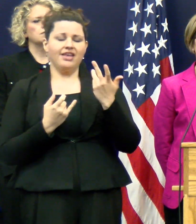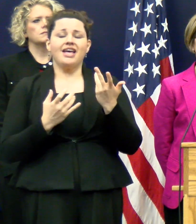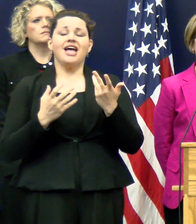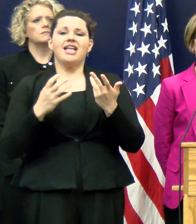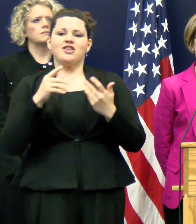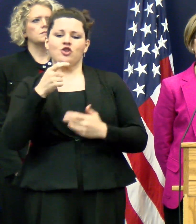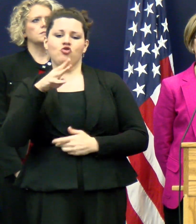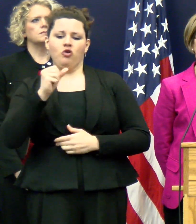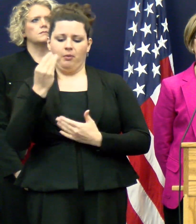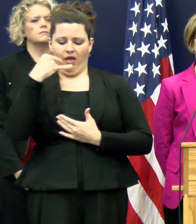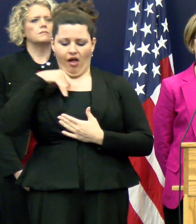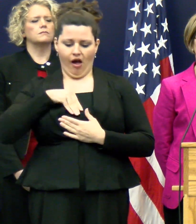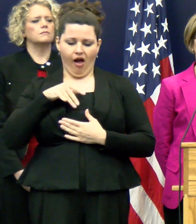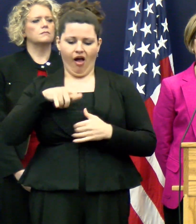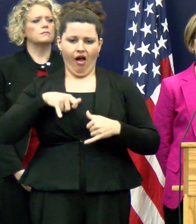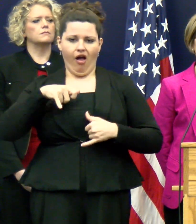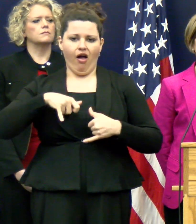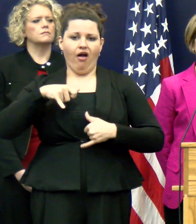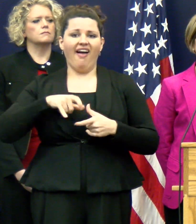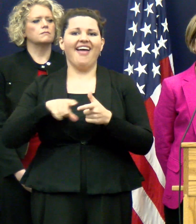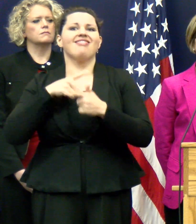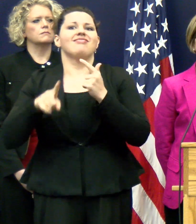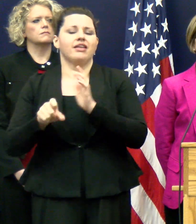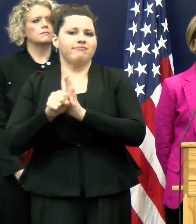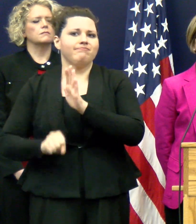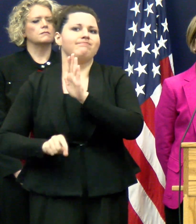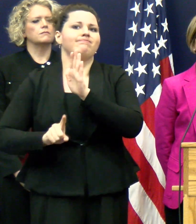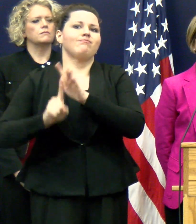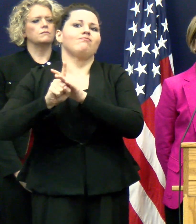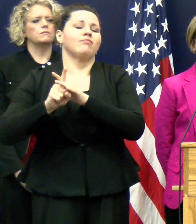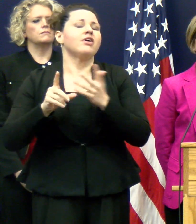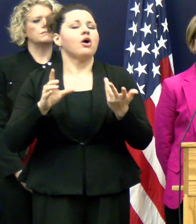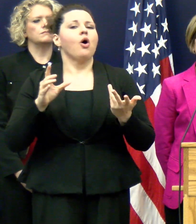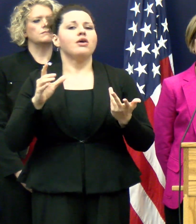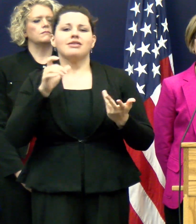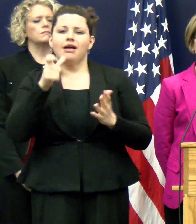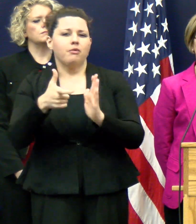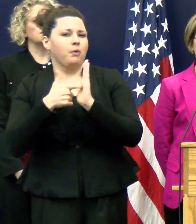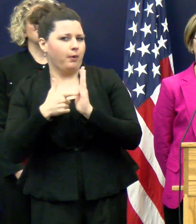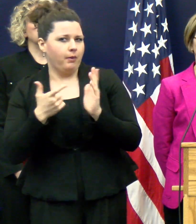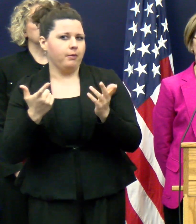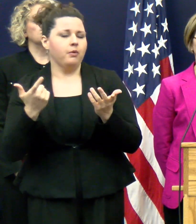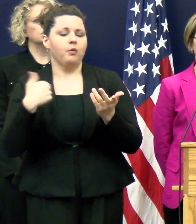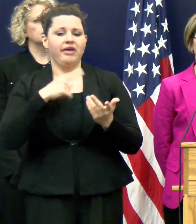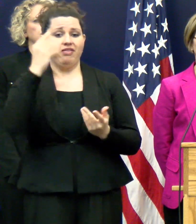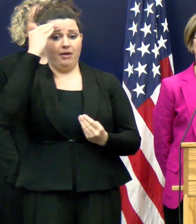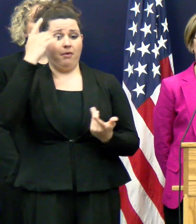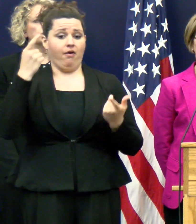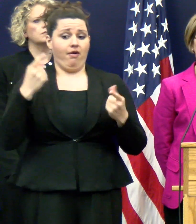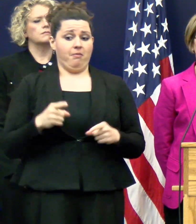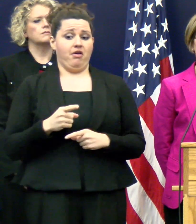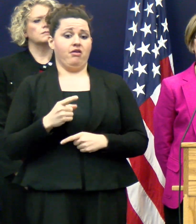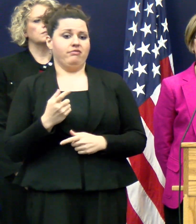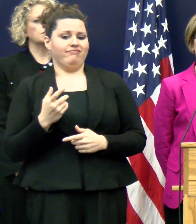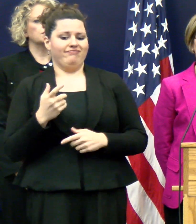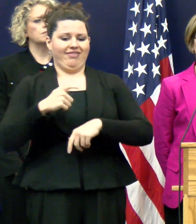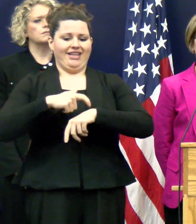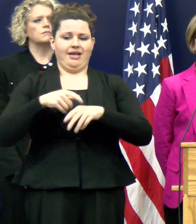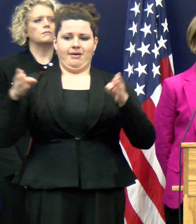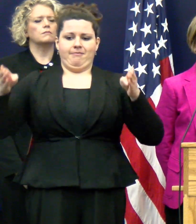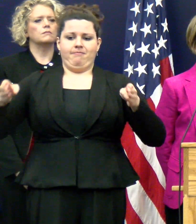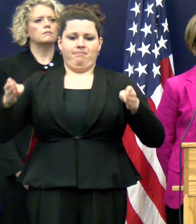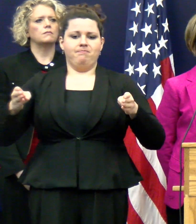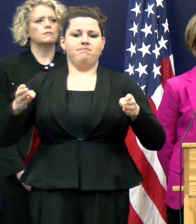So that's not so much a requirement for duration. It's just what we think about when we think about sort of the time frame in